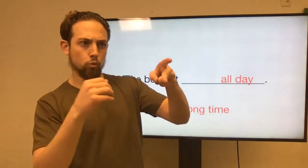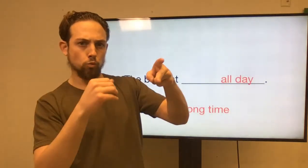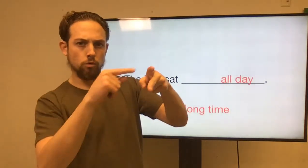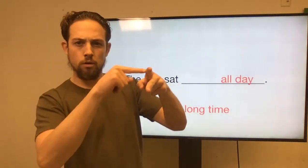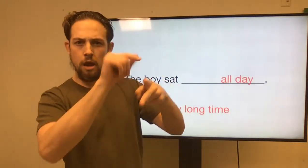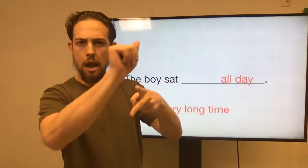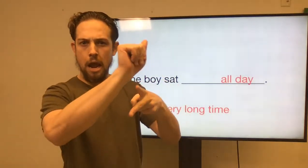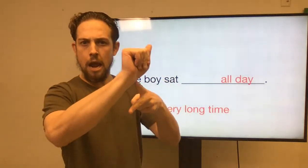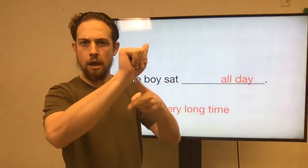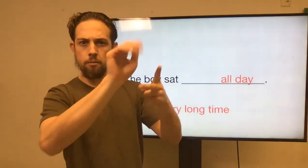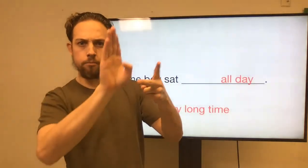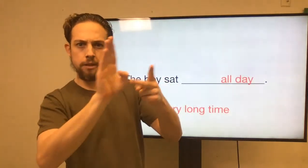I'm going to show you a video,